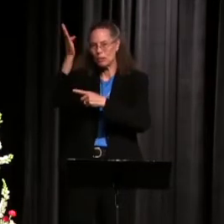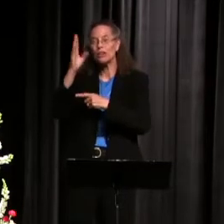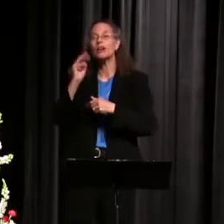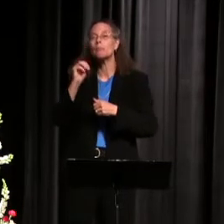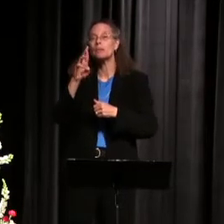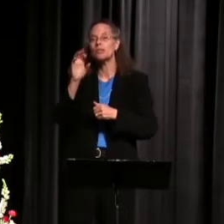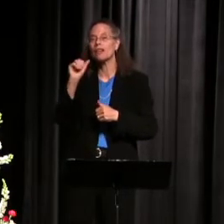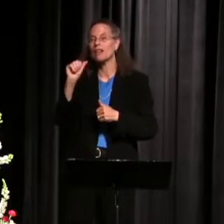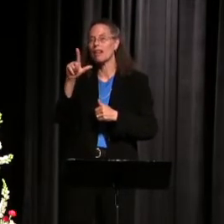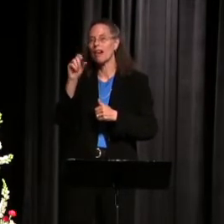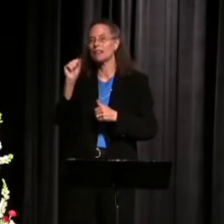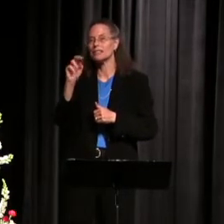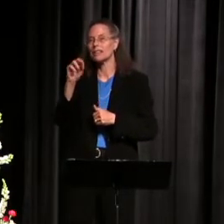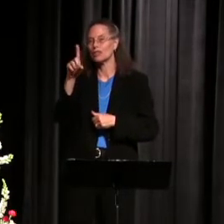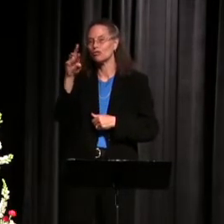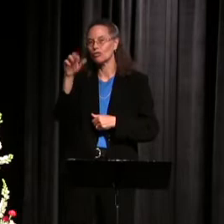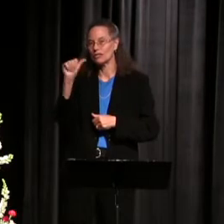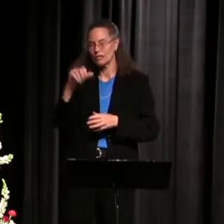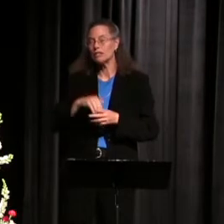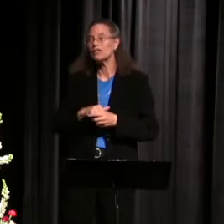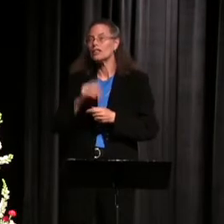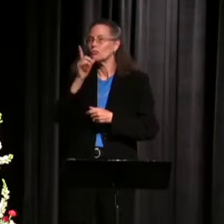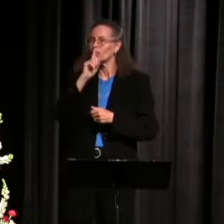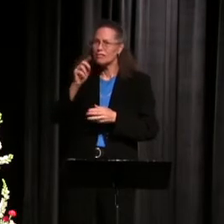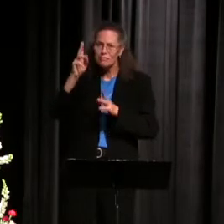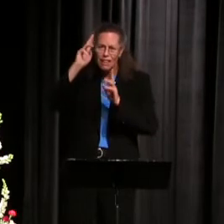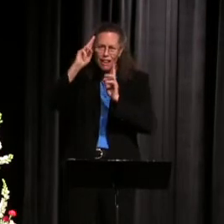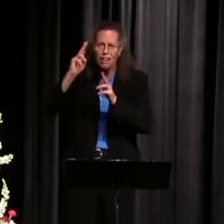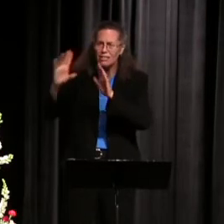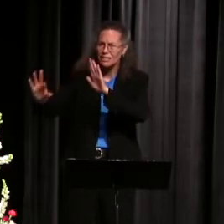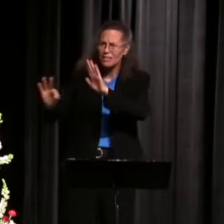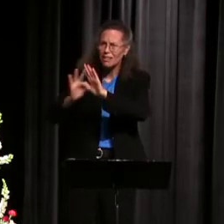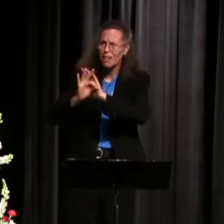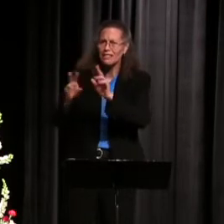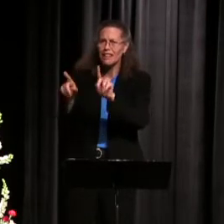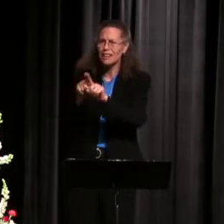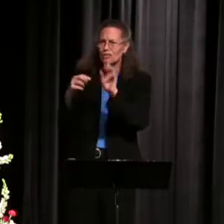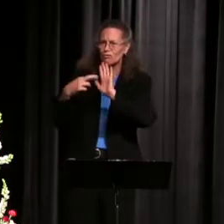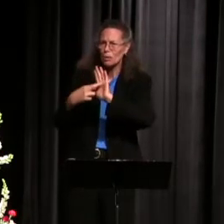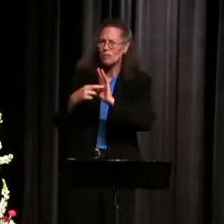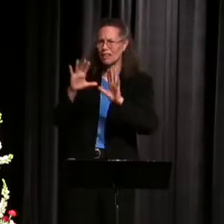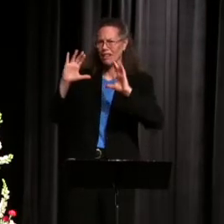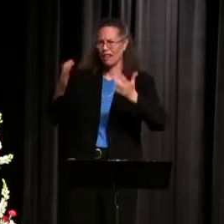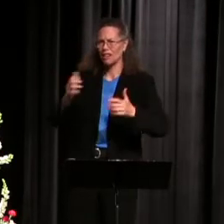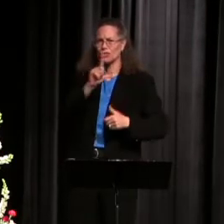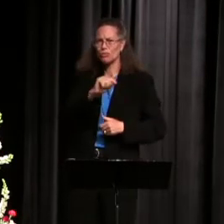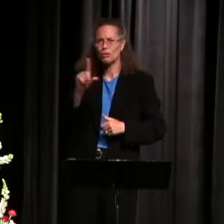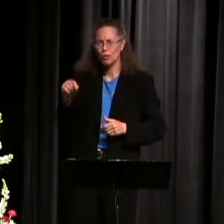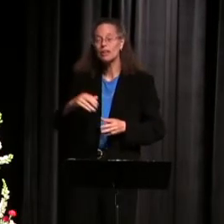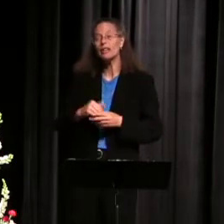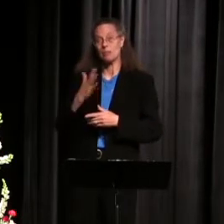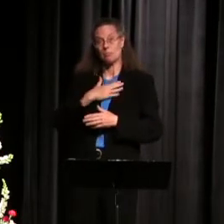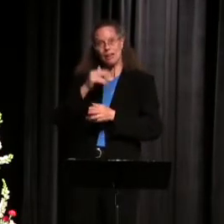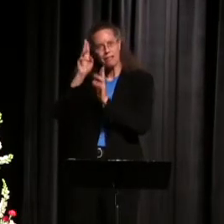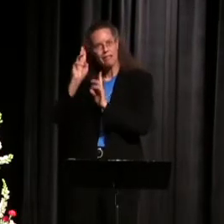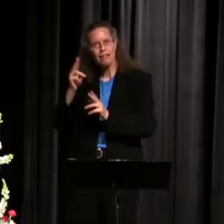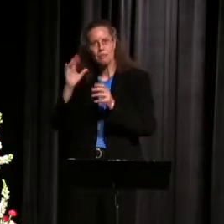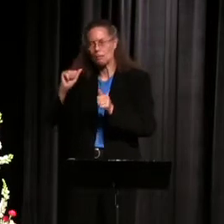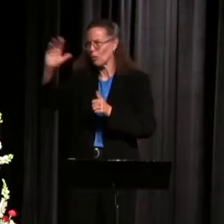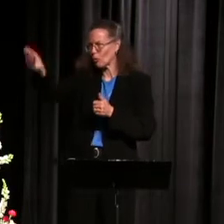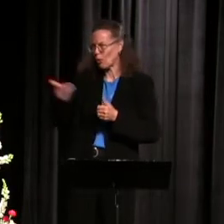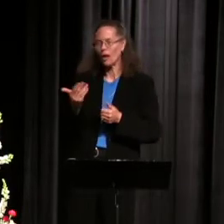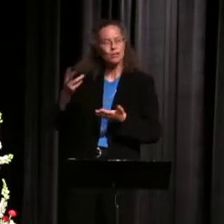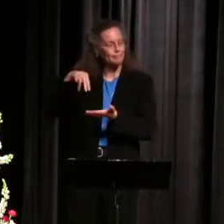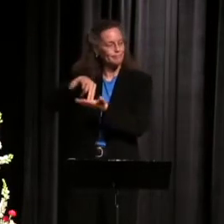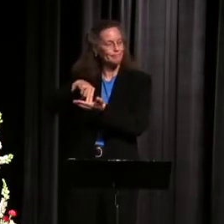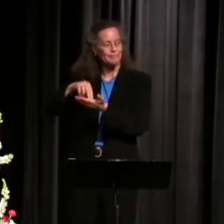Alessandra. There's no greater honor than being selected as the voice of the class of 2020, and it is my privilege to be able to welcome him to the